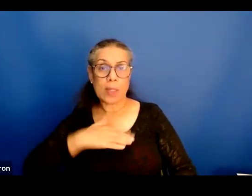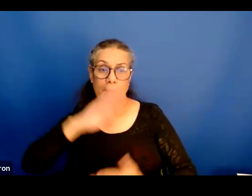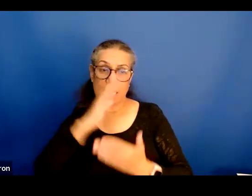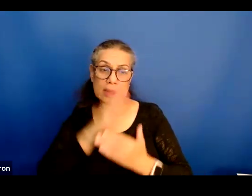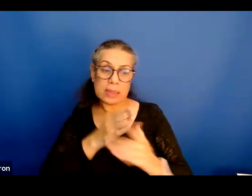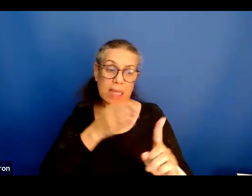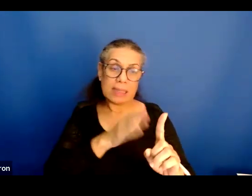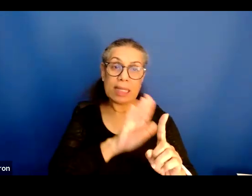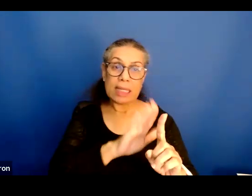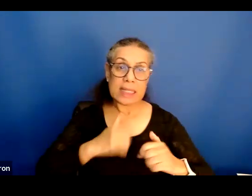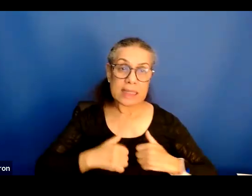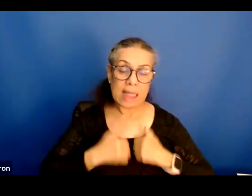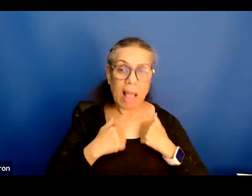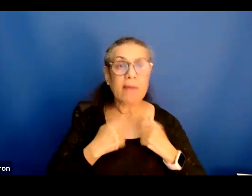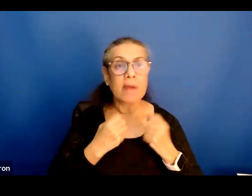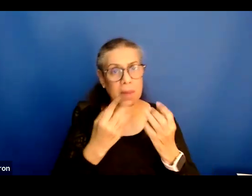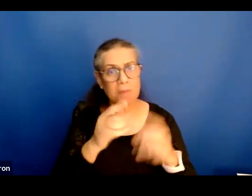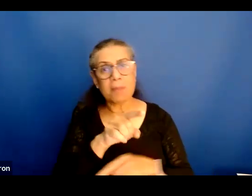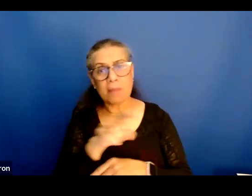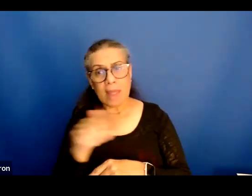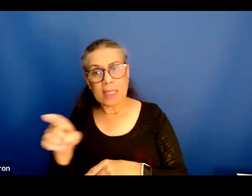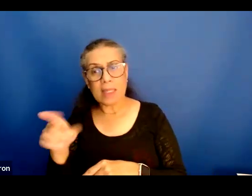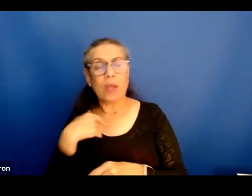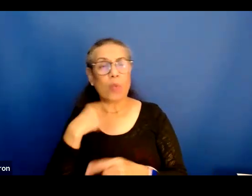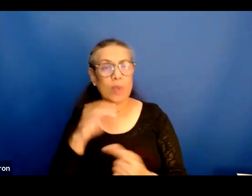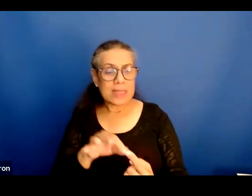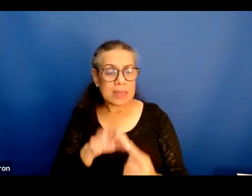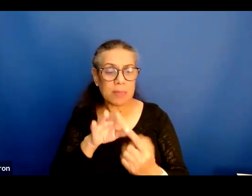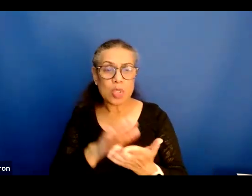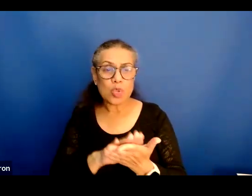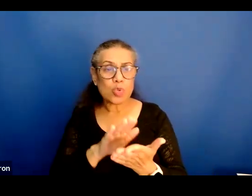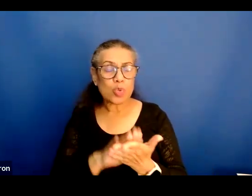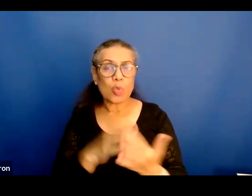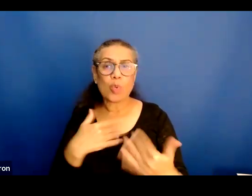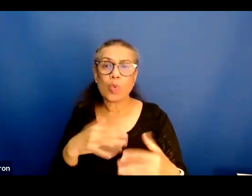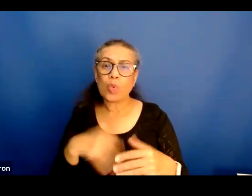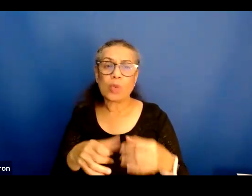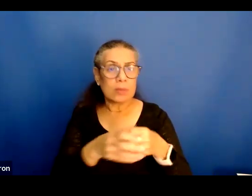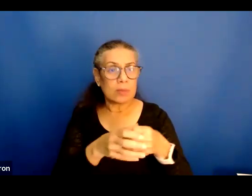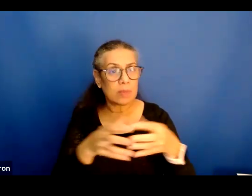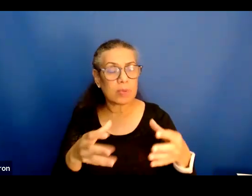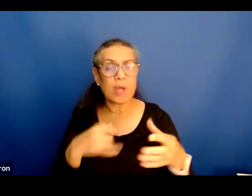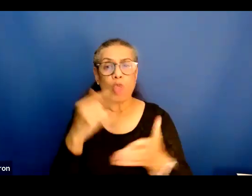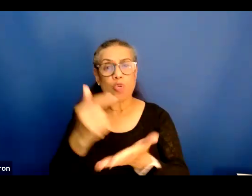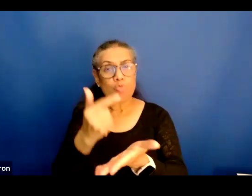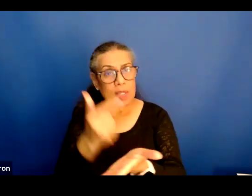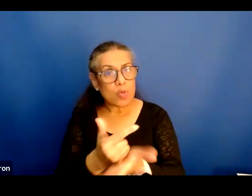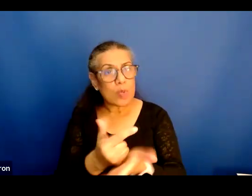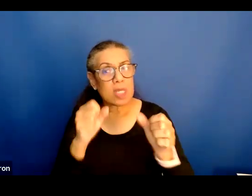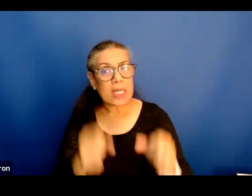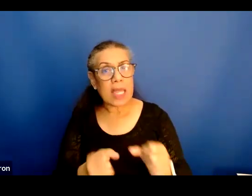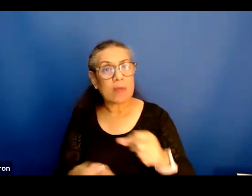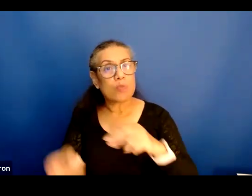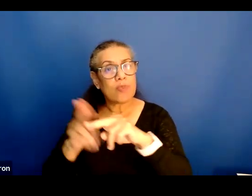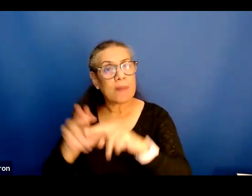According to a report by the Boston Globe, such specialized schools have been increased graduation rates up to